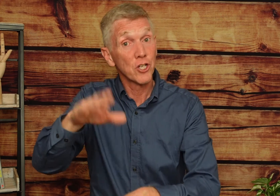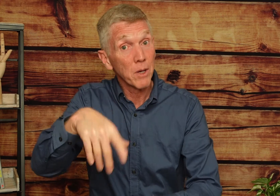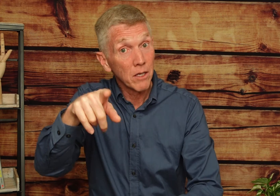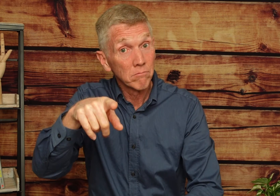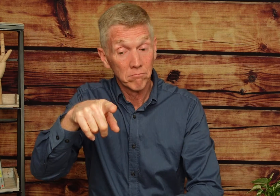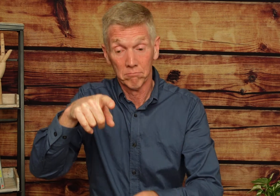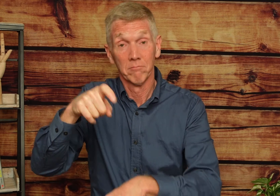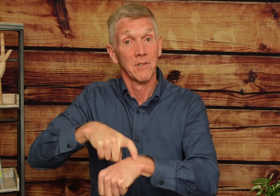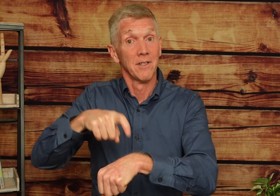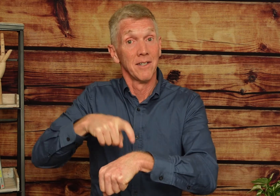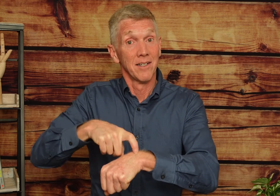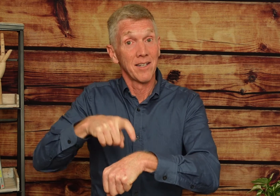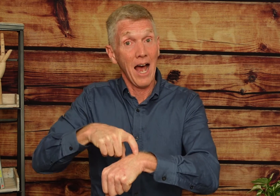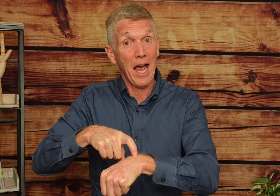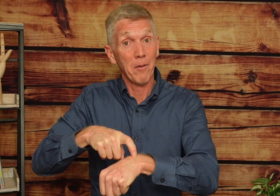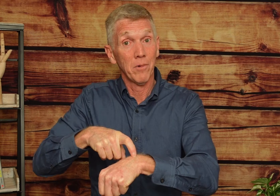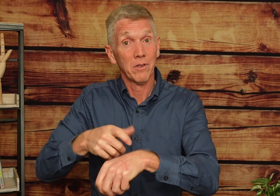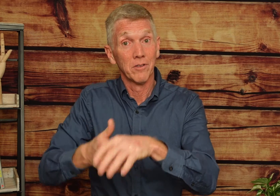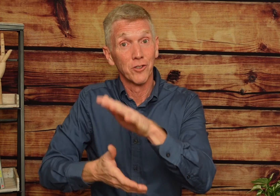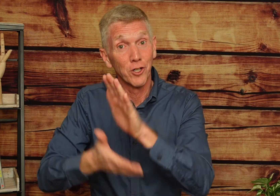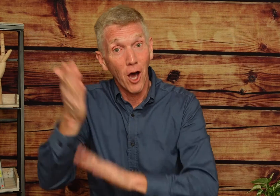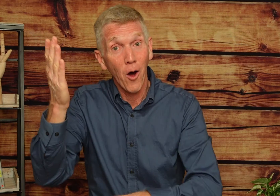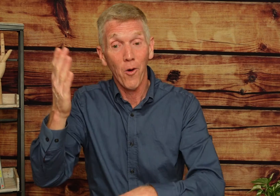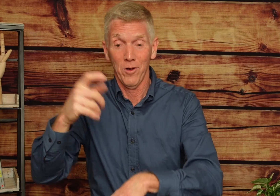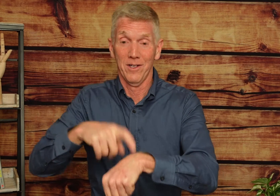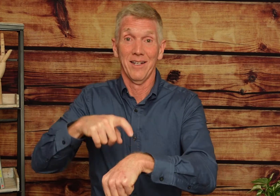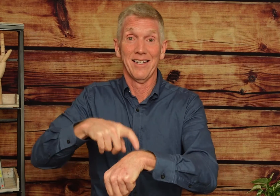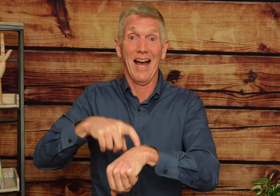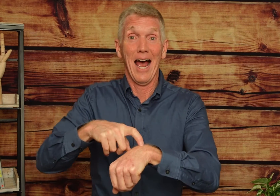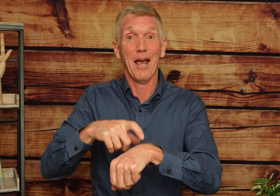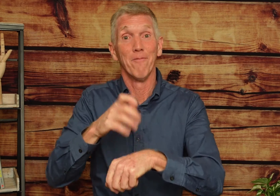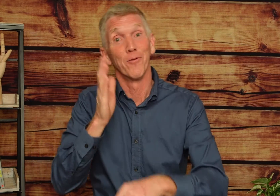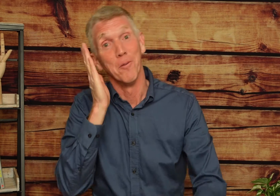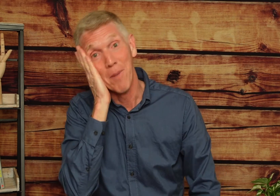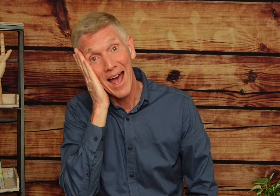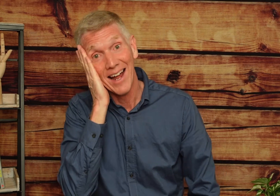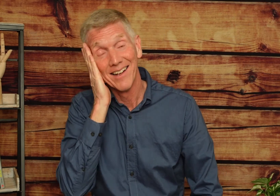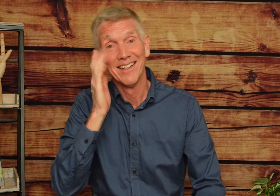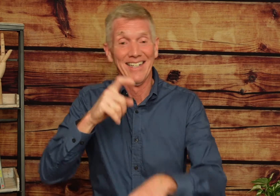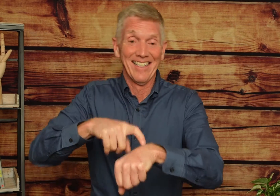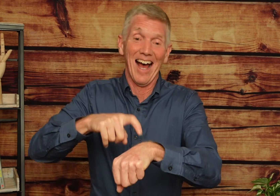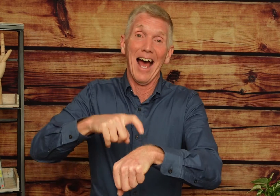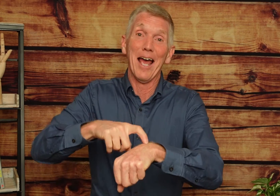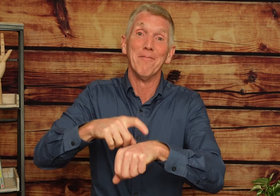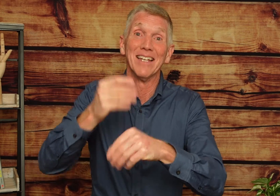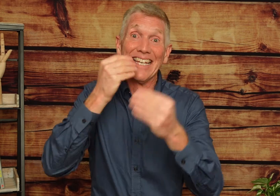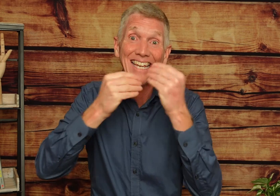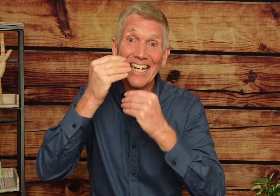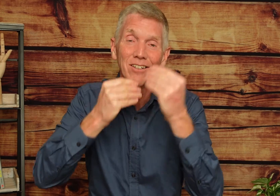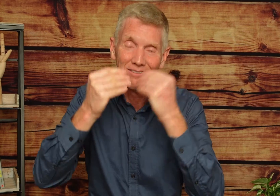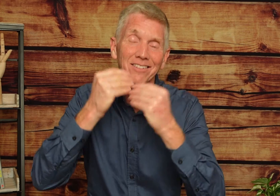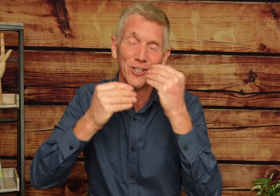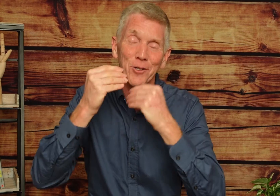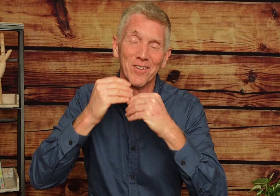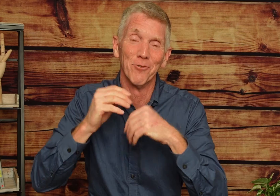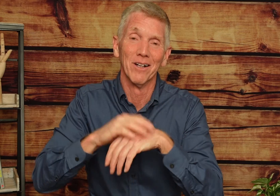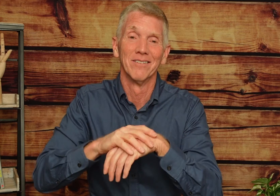me. Time to go. Time for bed. Time to eat. You get the drill.